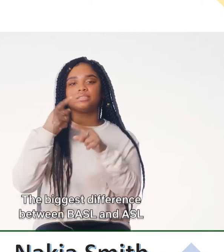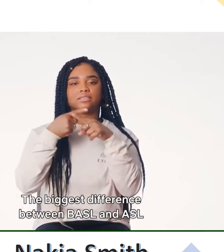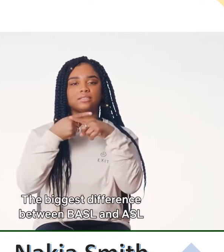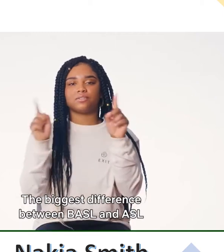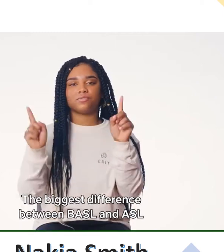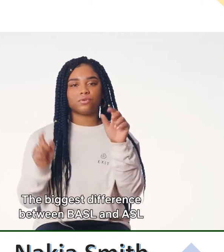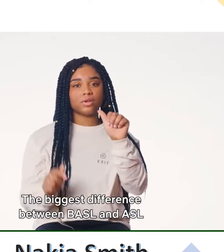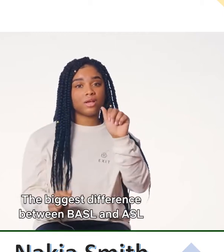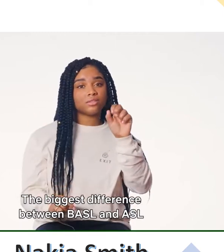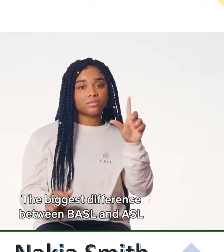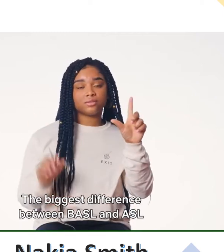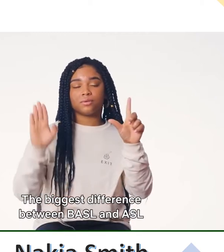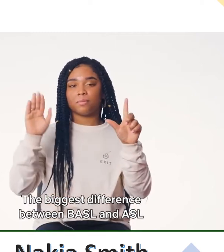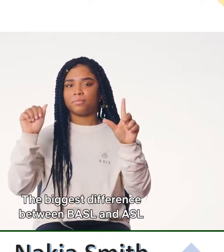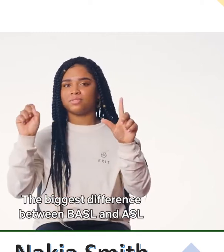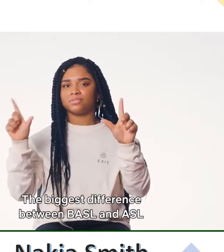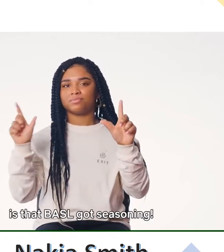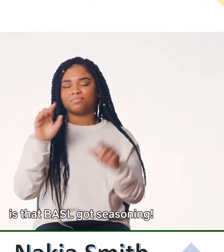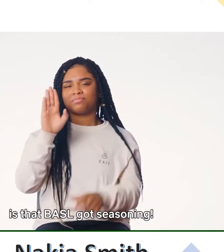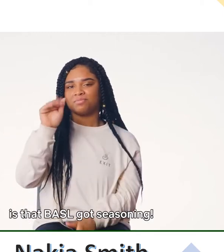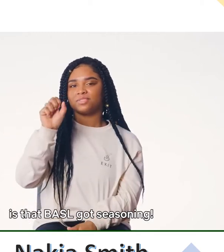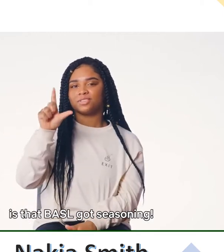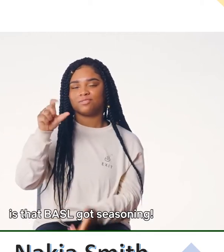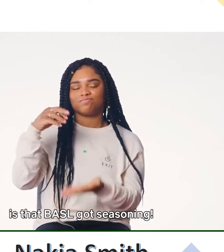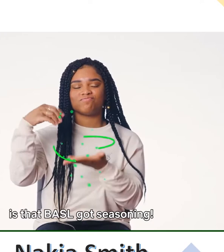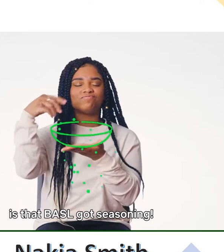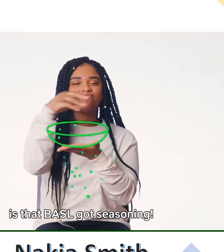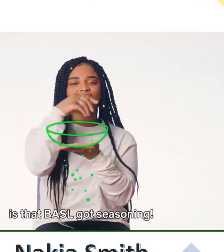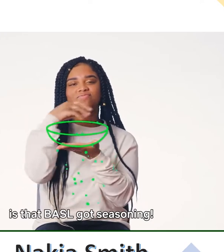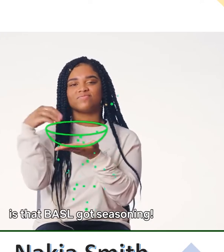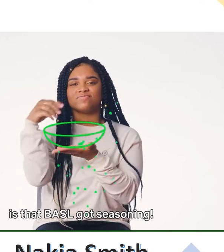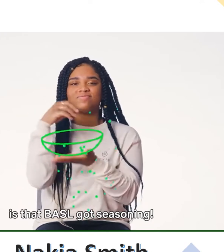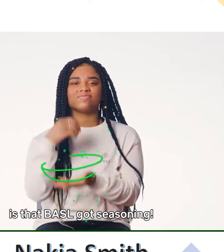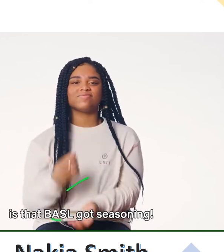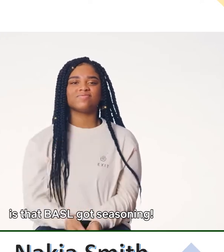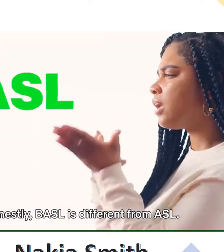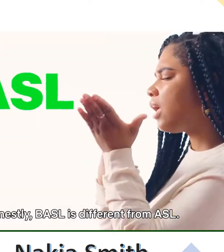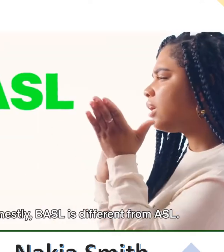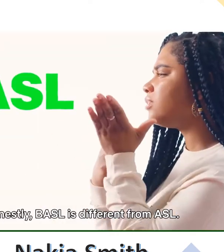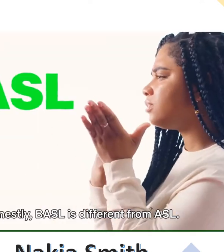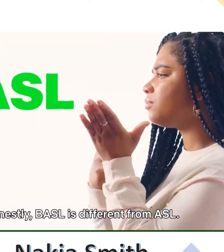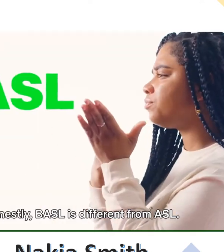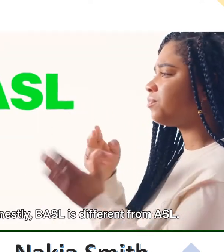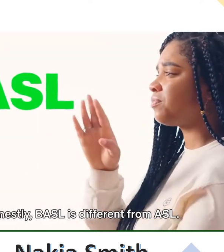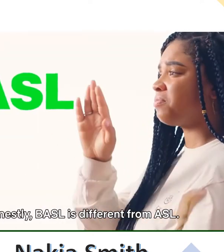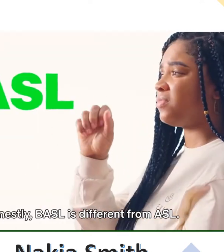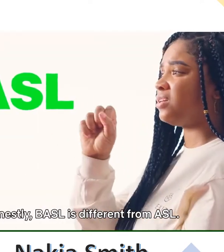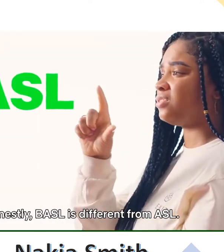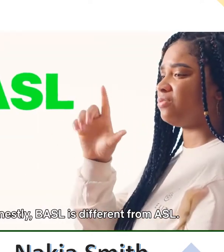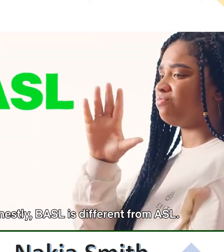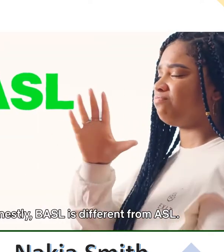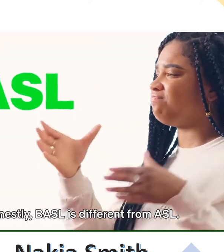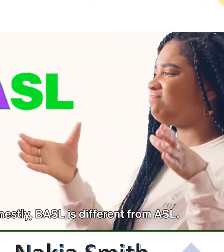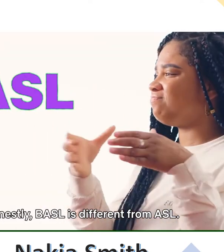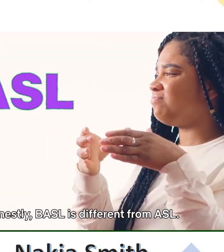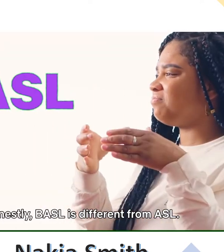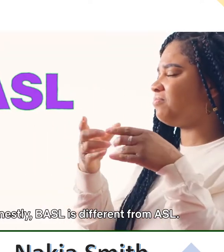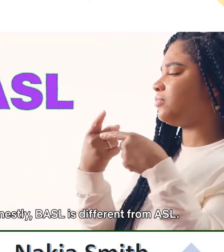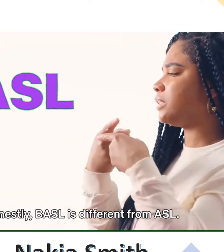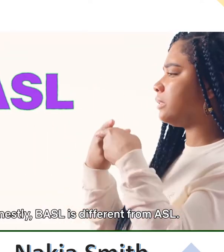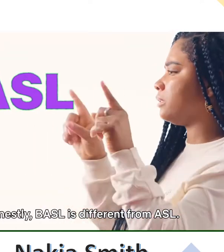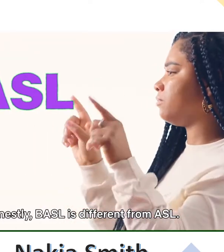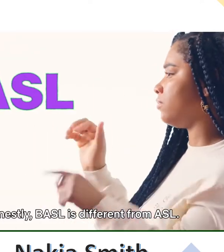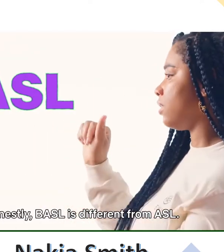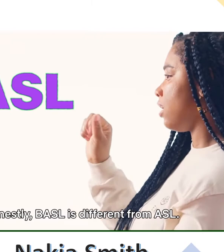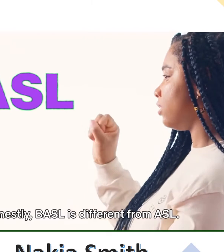The biggest difference between B-A-S-L and A-S-L is that B-A-S-L got seasoning. Honestly, B-A-S-L is different from